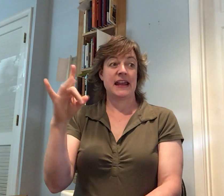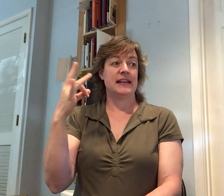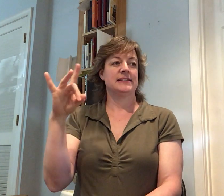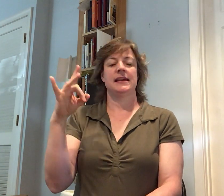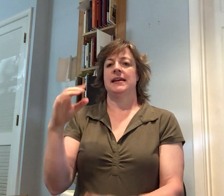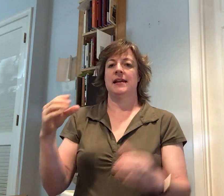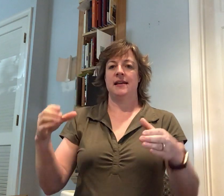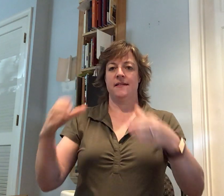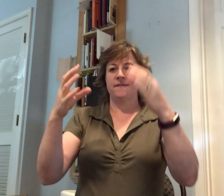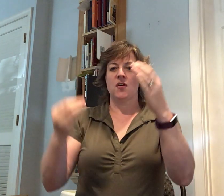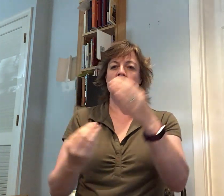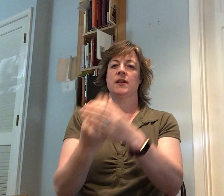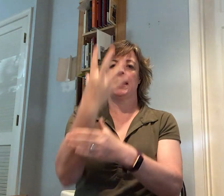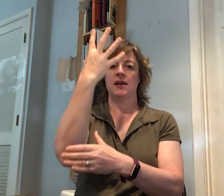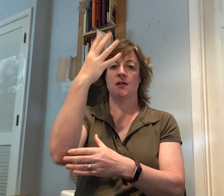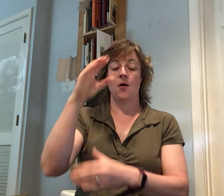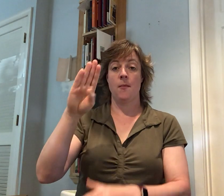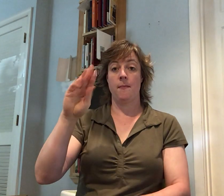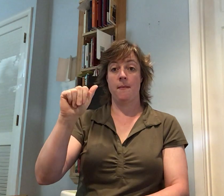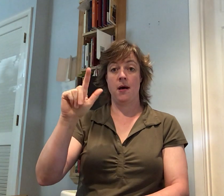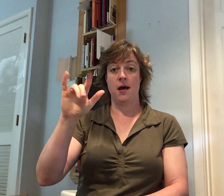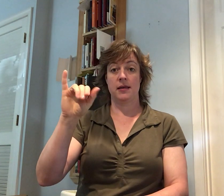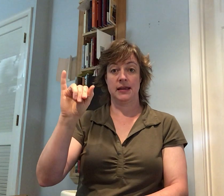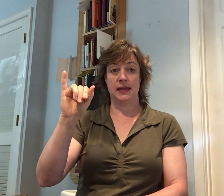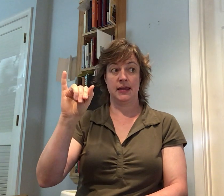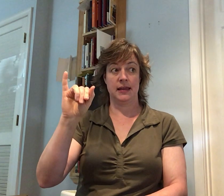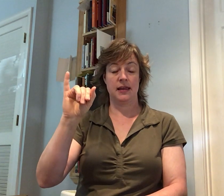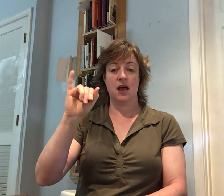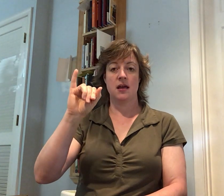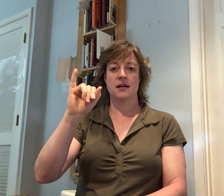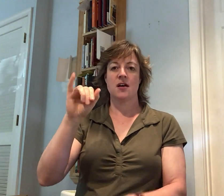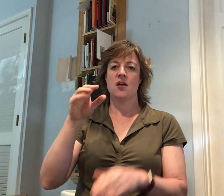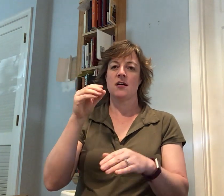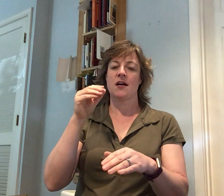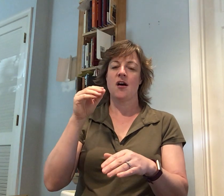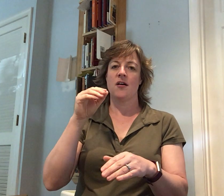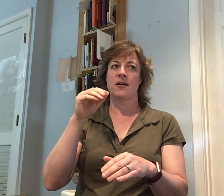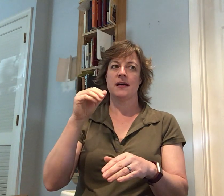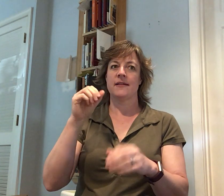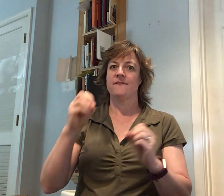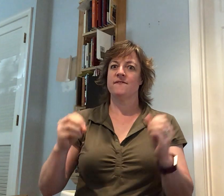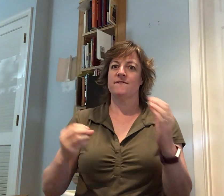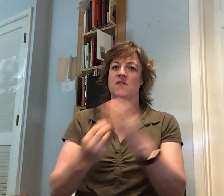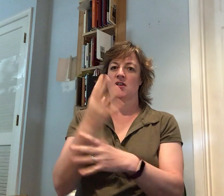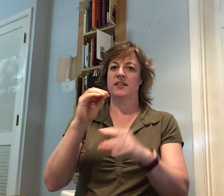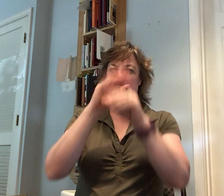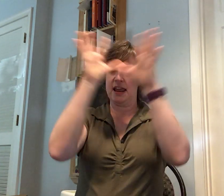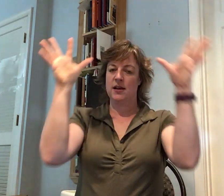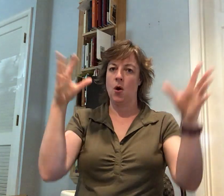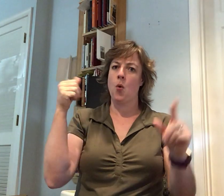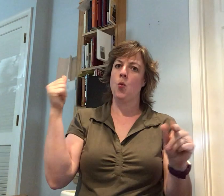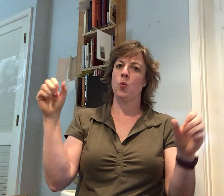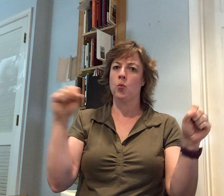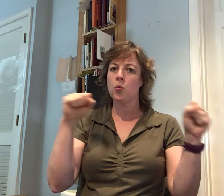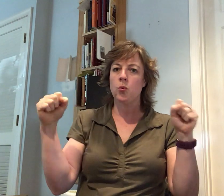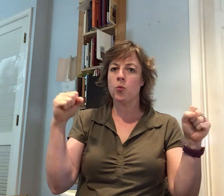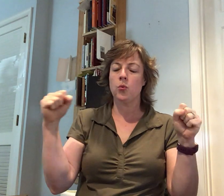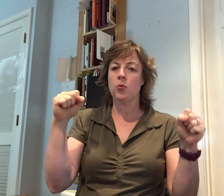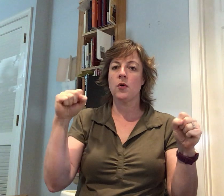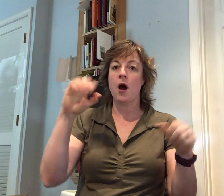the resulting volcanic ash caused the Bali airport to be temporarily shut down. What is the hot,